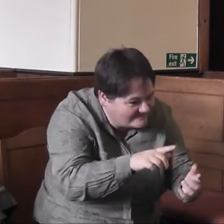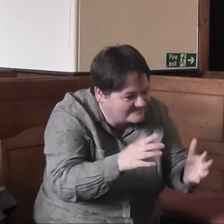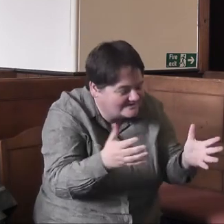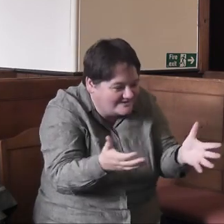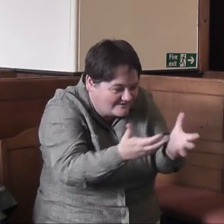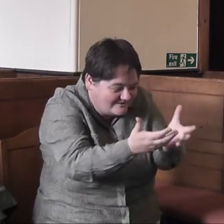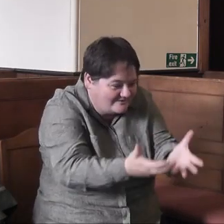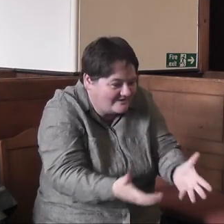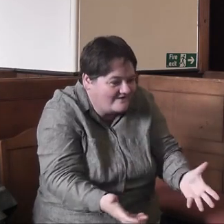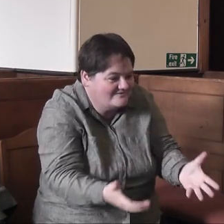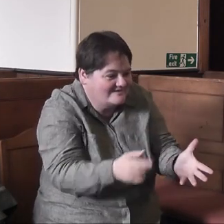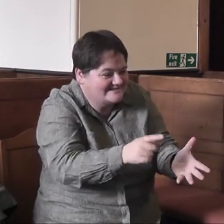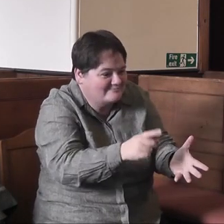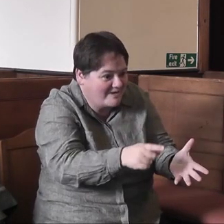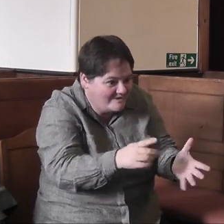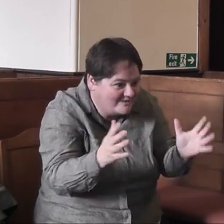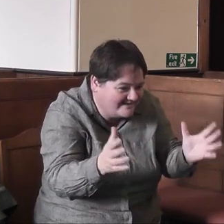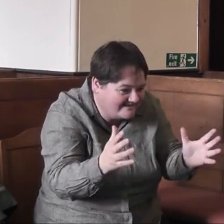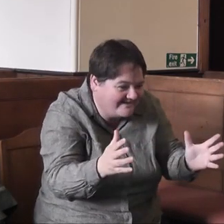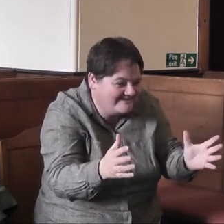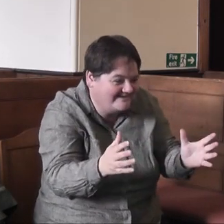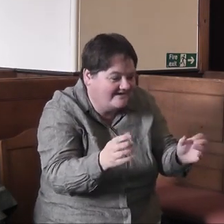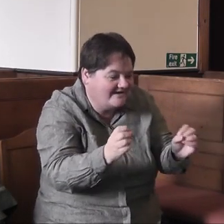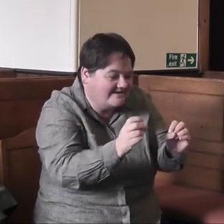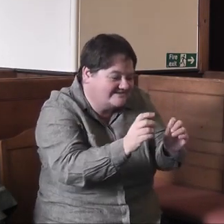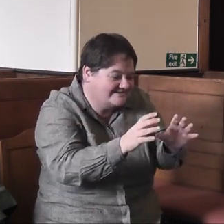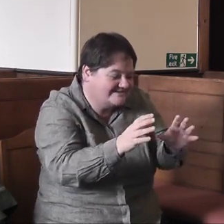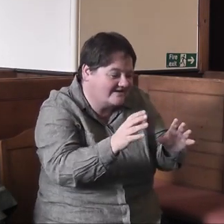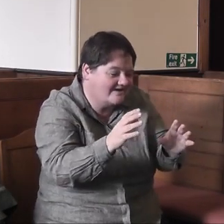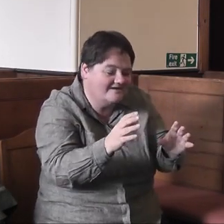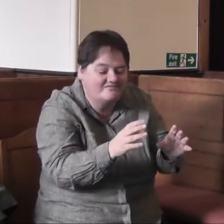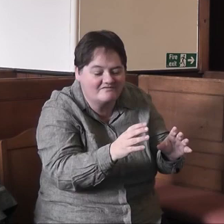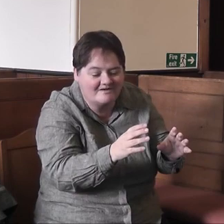to look over at this baby, you know, and just that kind of,